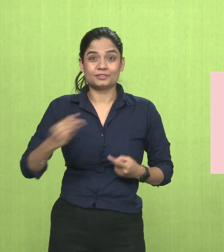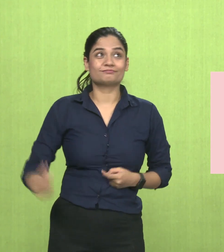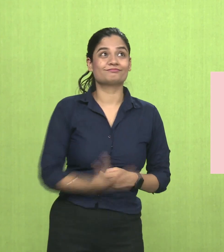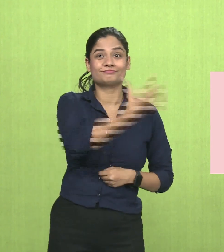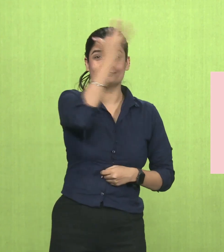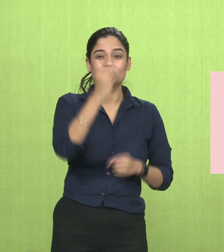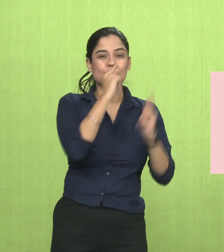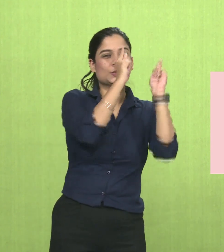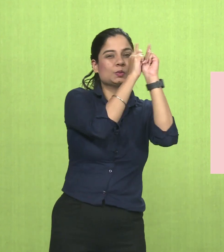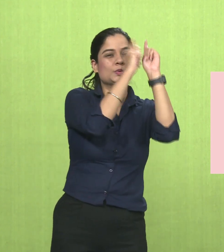During diarrhea,